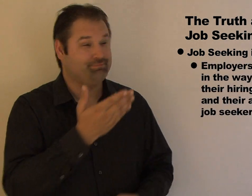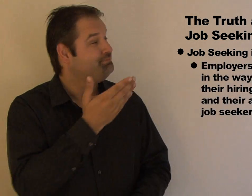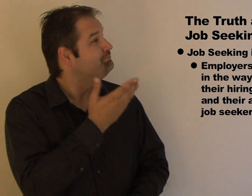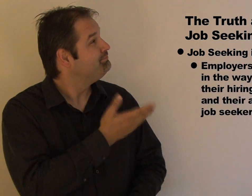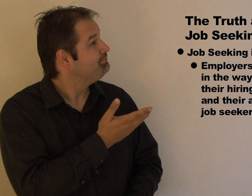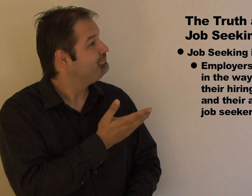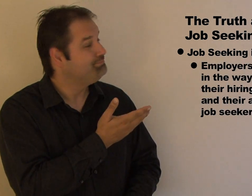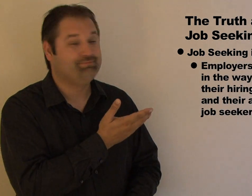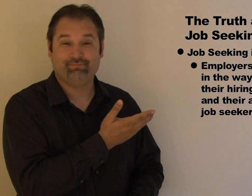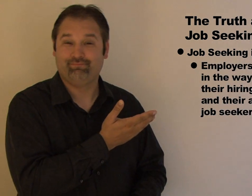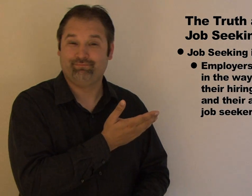Next,